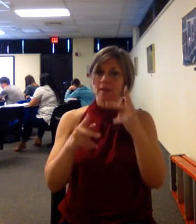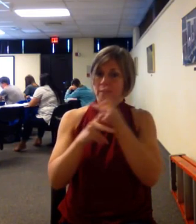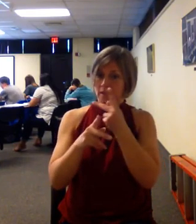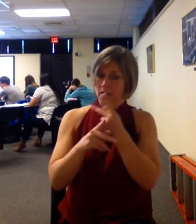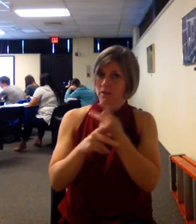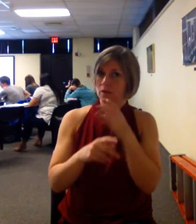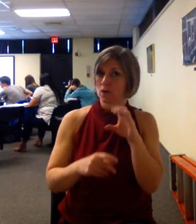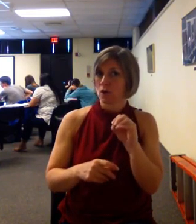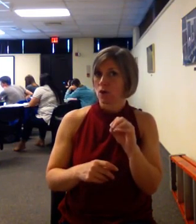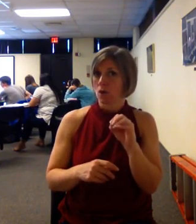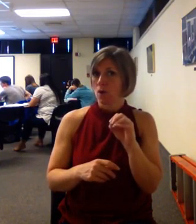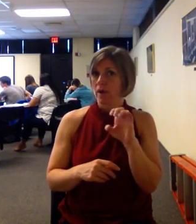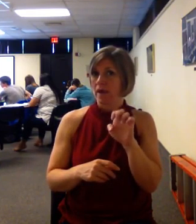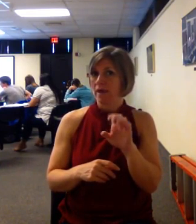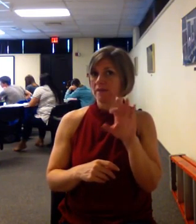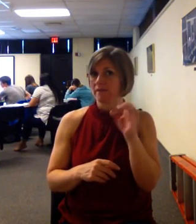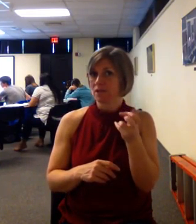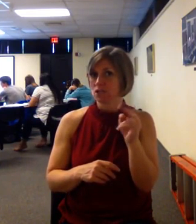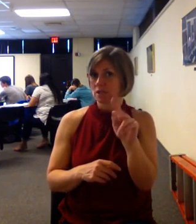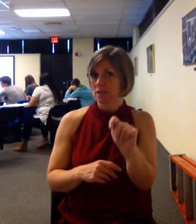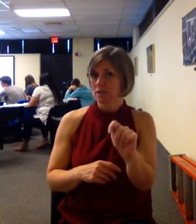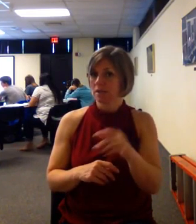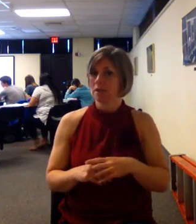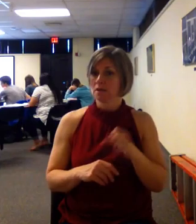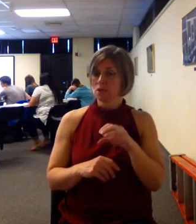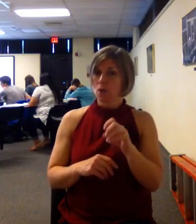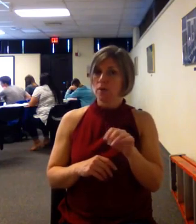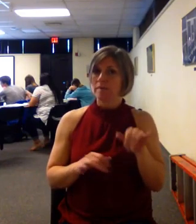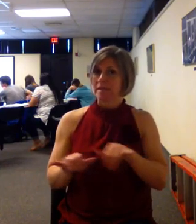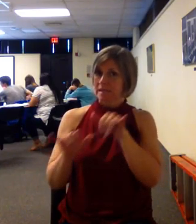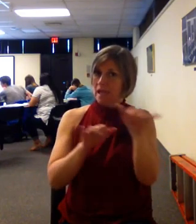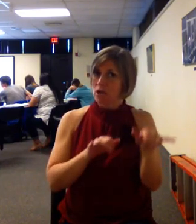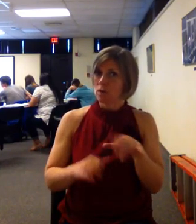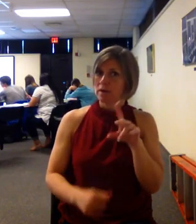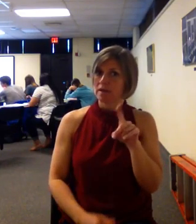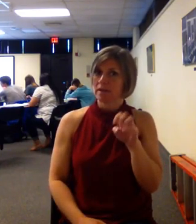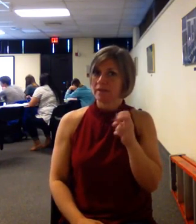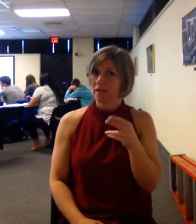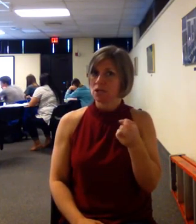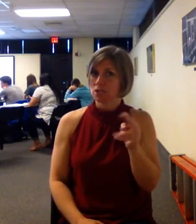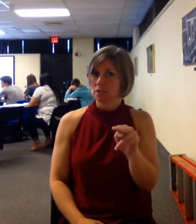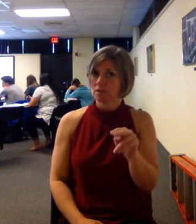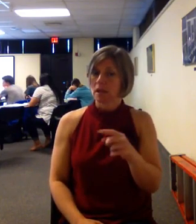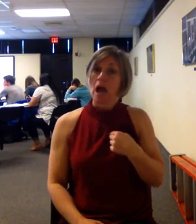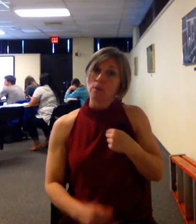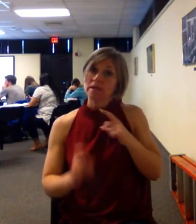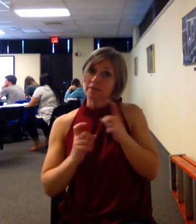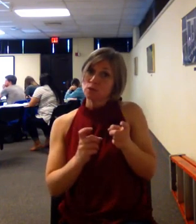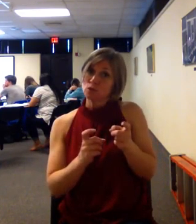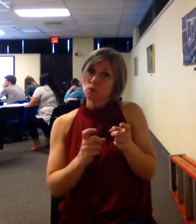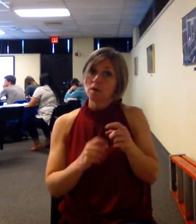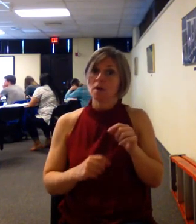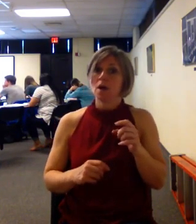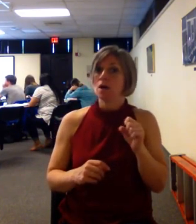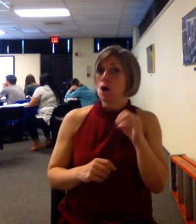coefficient of variation, but the author would have had you calculate standard deviation. I would give it to you. So what you're just doing is you're taking your standard